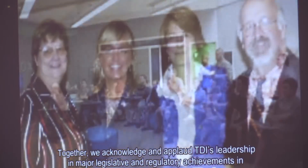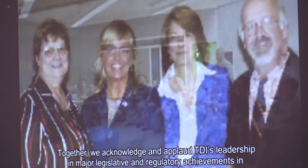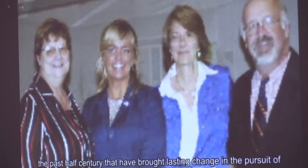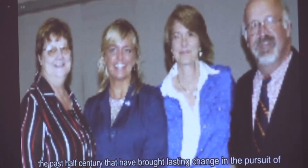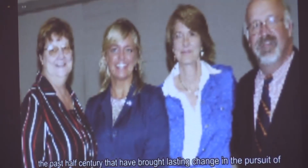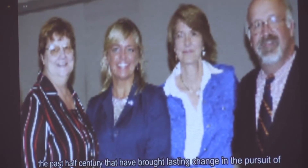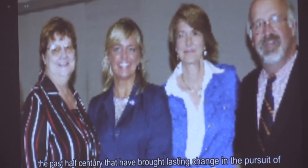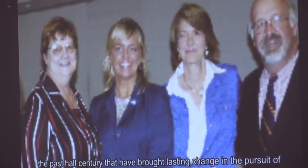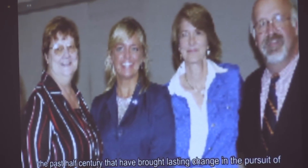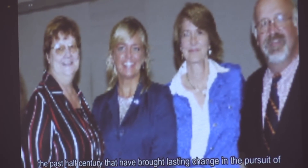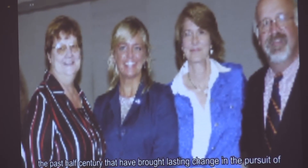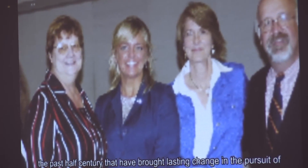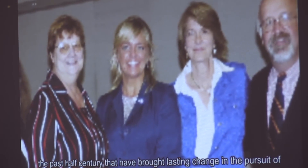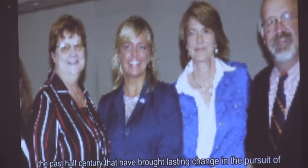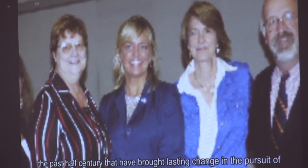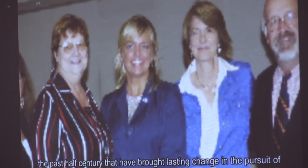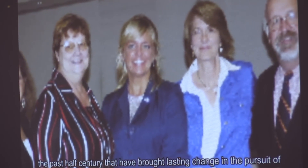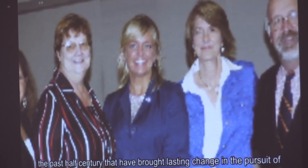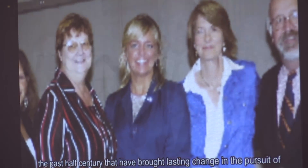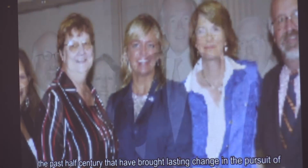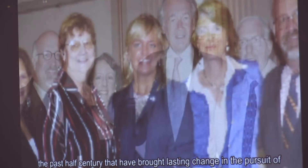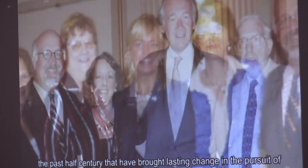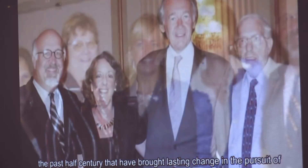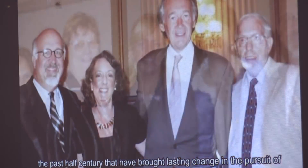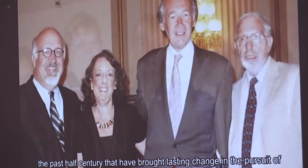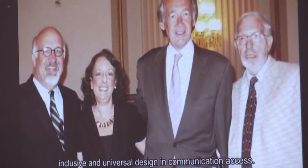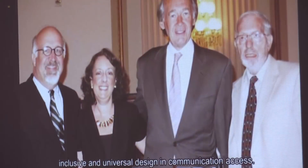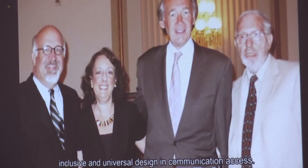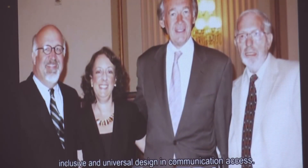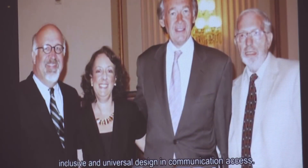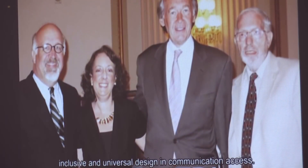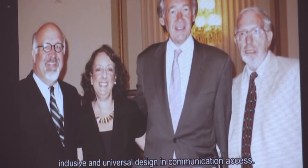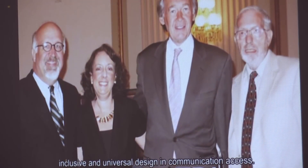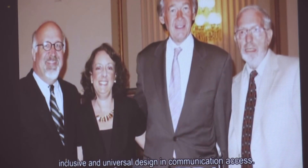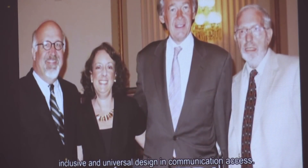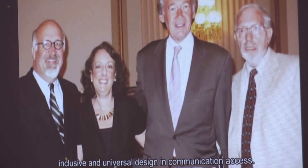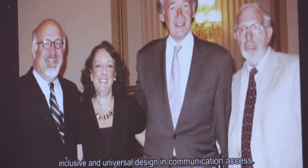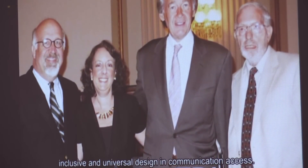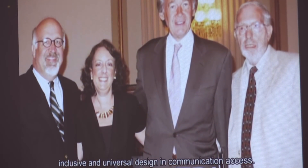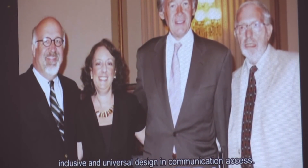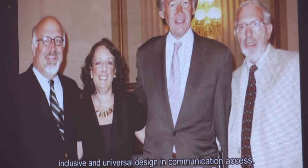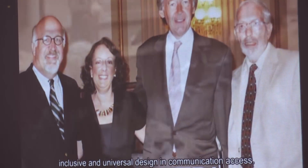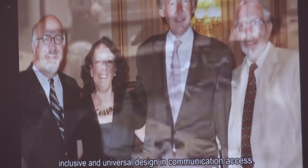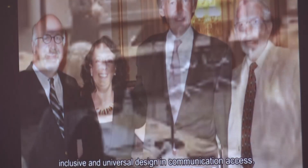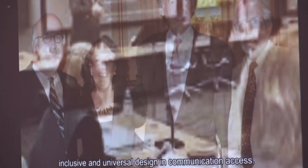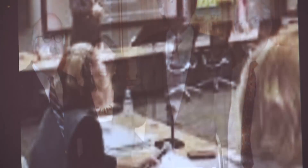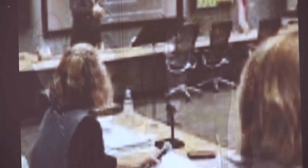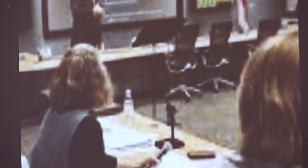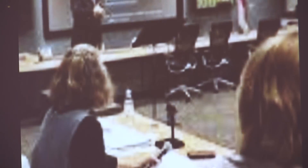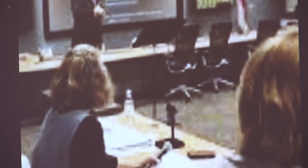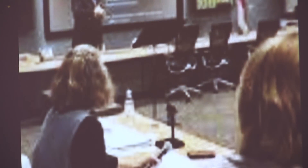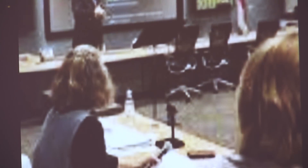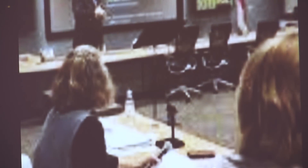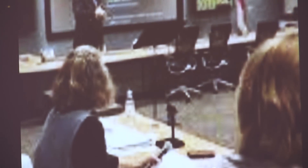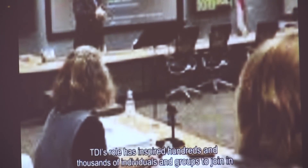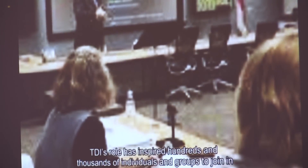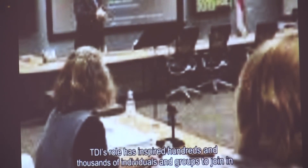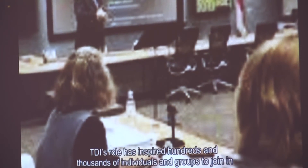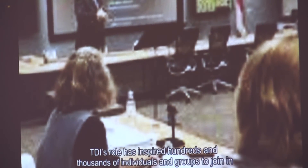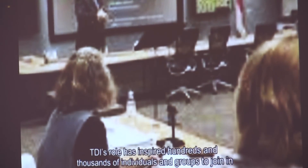in the past half-century that have brought lasting change in the pursuit of inclusive and universal design and communication access. TDI's role